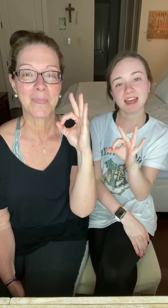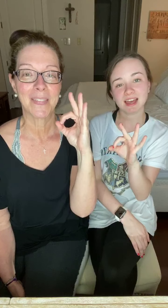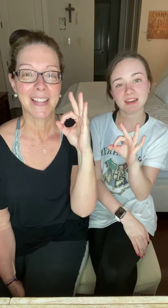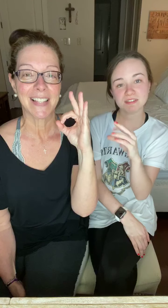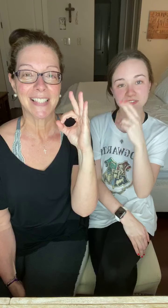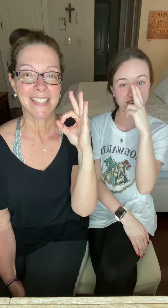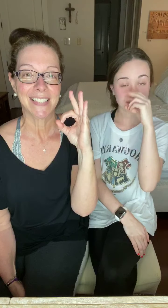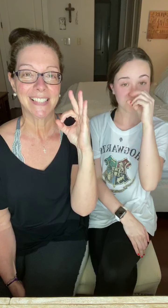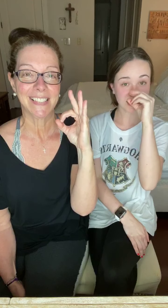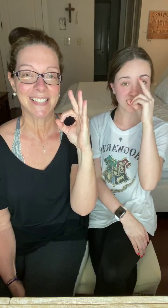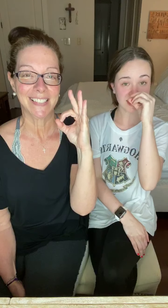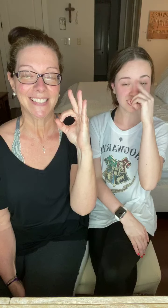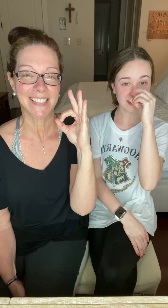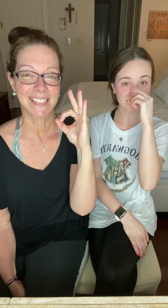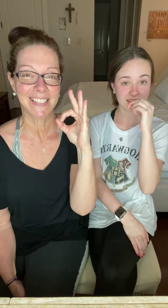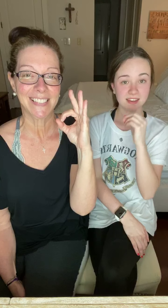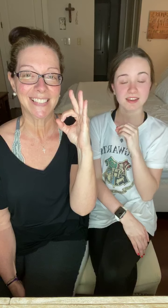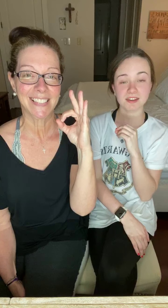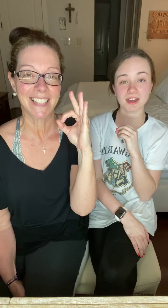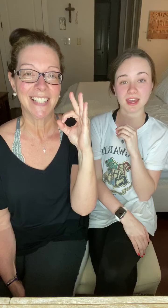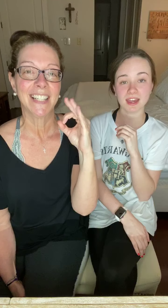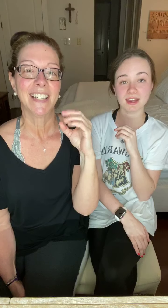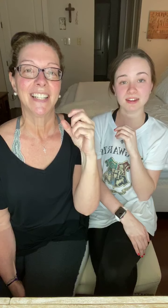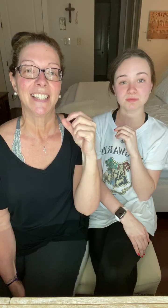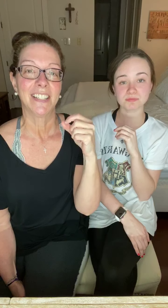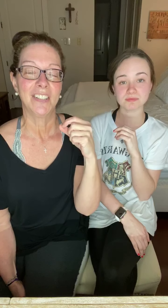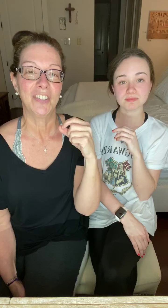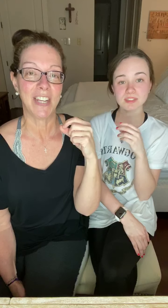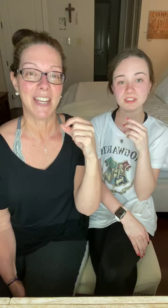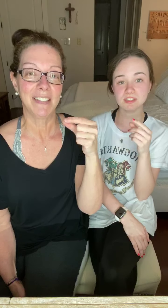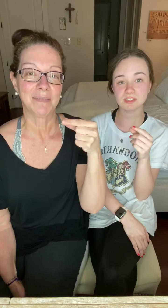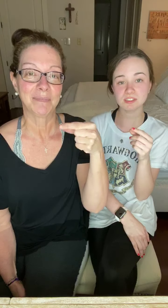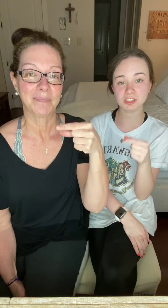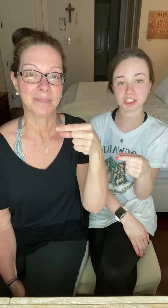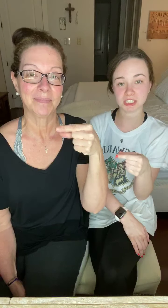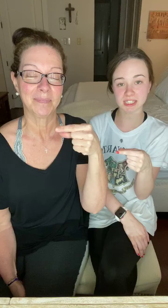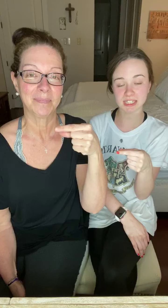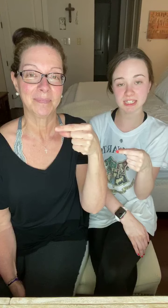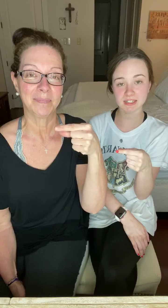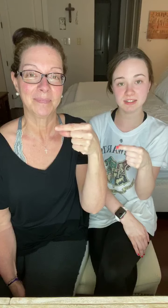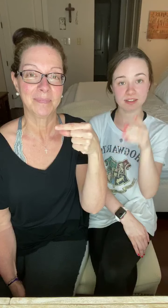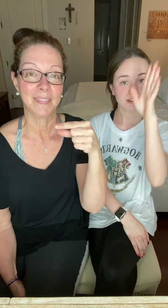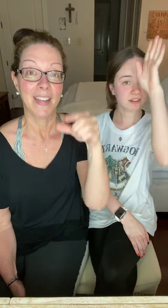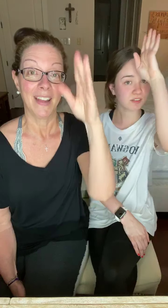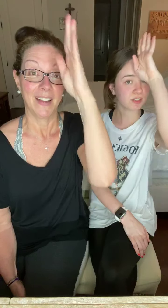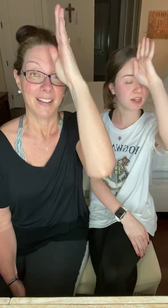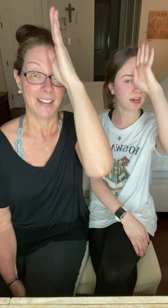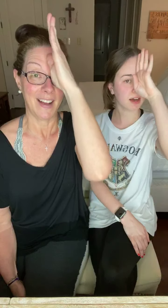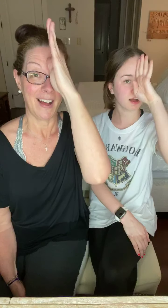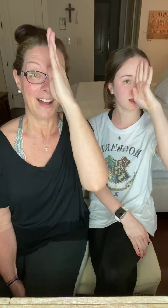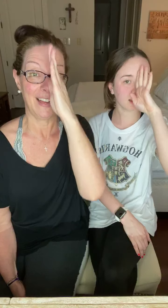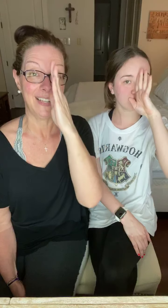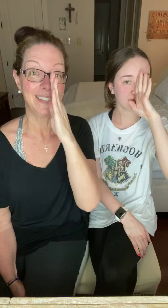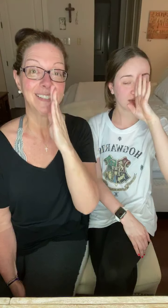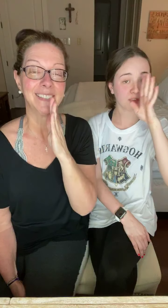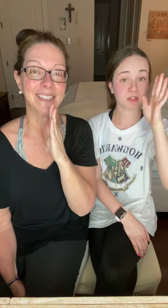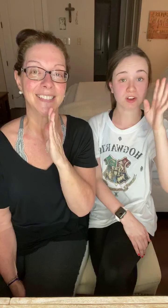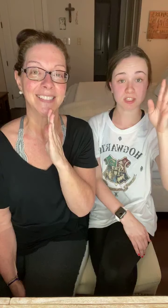F. Funny. K. G. G. For God. God. And then we talked